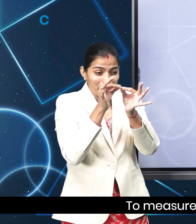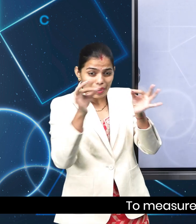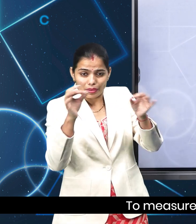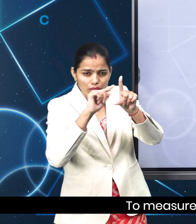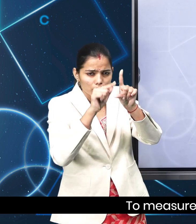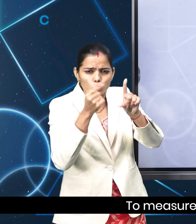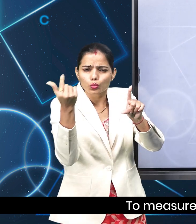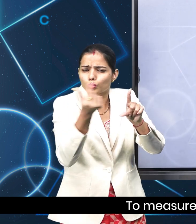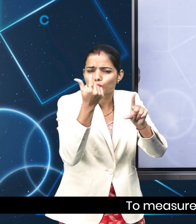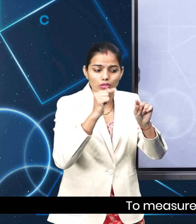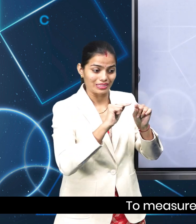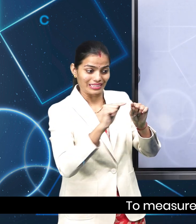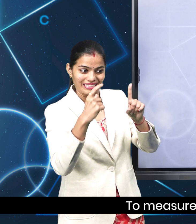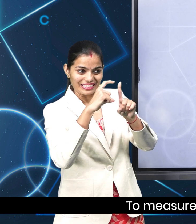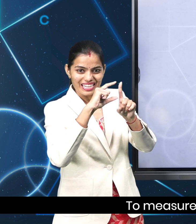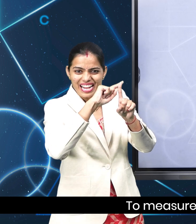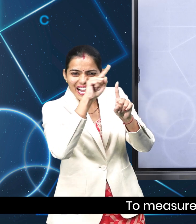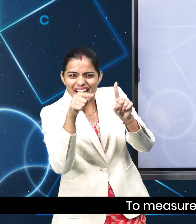To measure an angle using protractor.